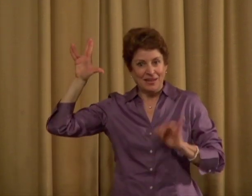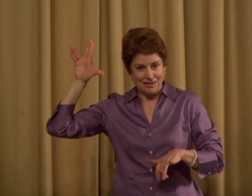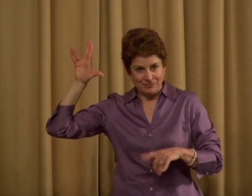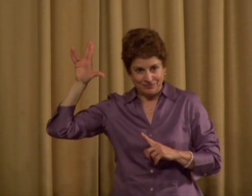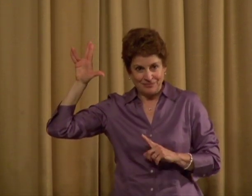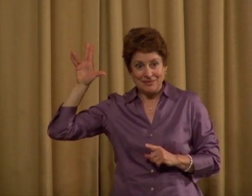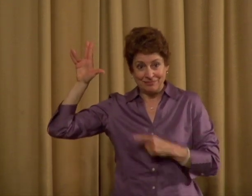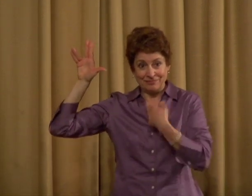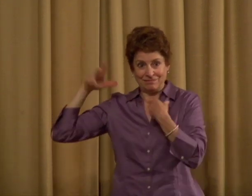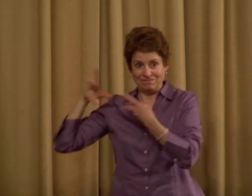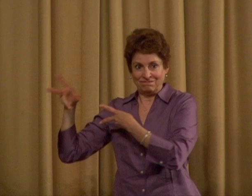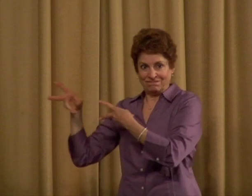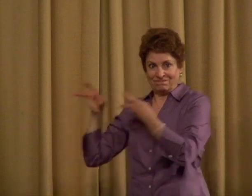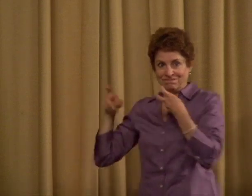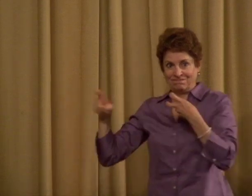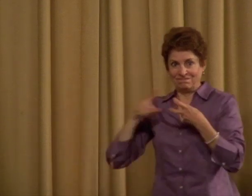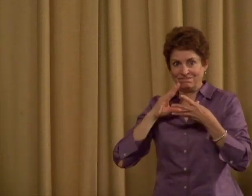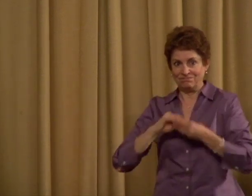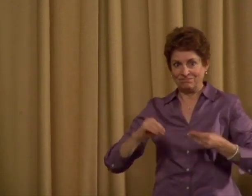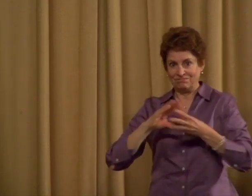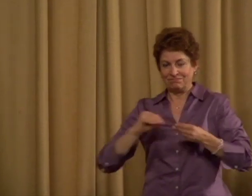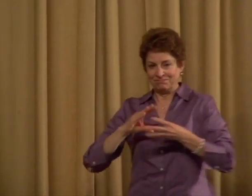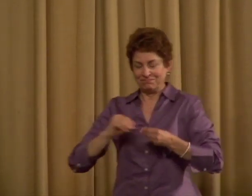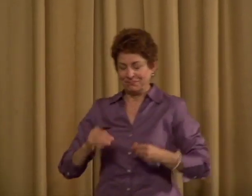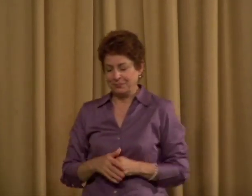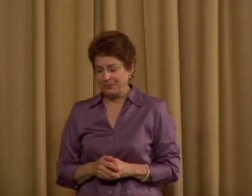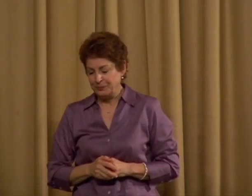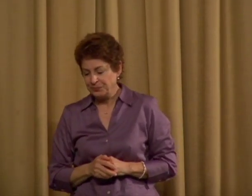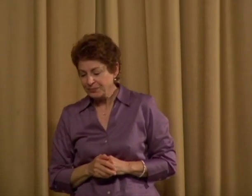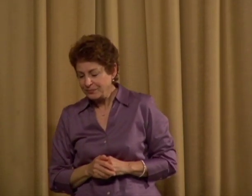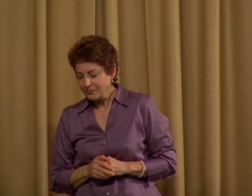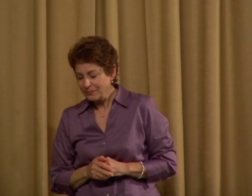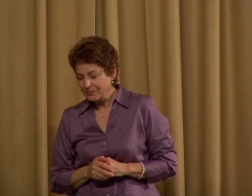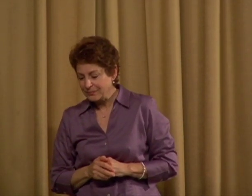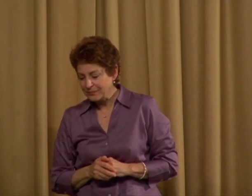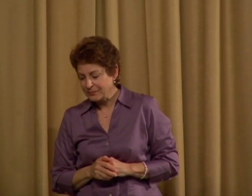Yes, known by that symbol. So I'm going to take that story to share.